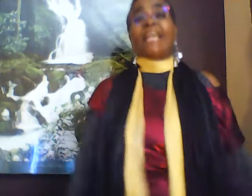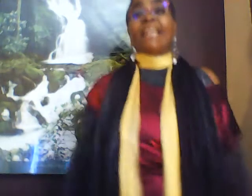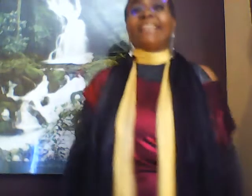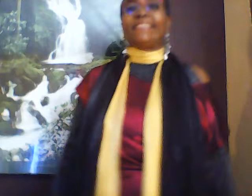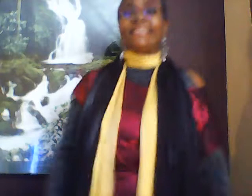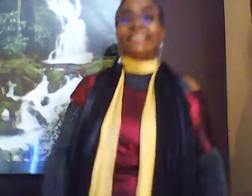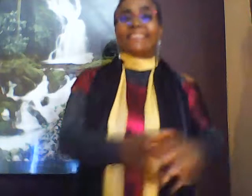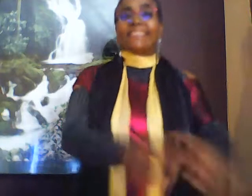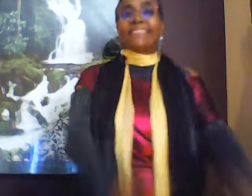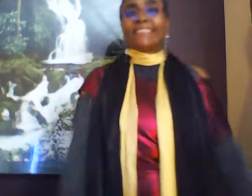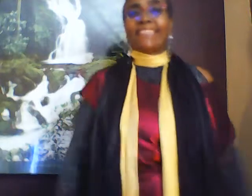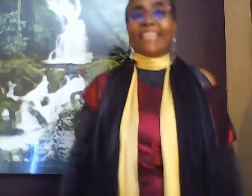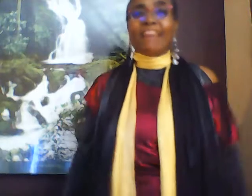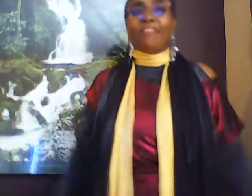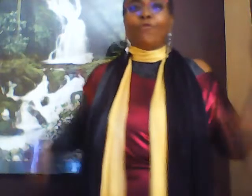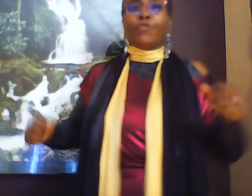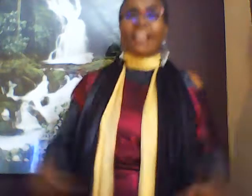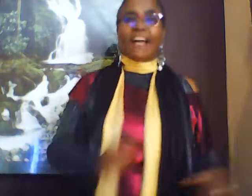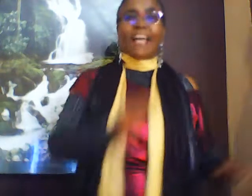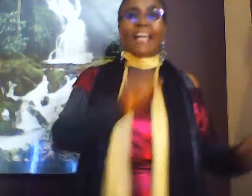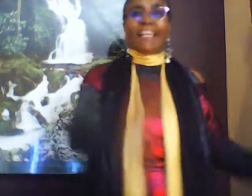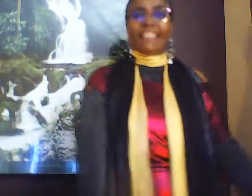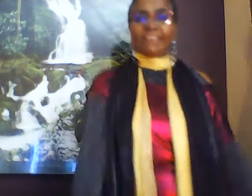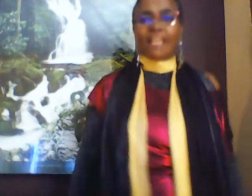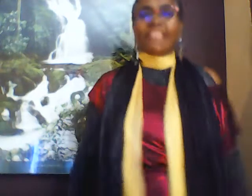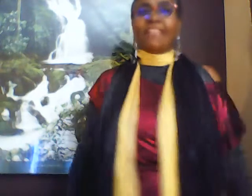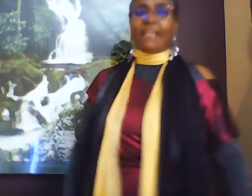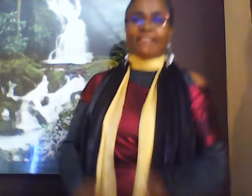l'ensemble, qui cabe une son travail, bel travail, travail